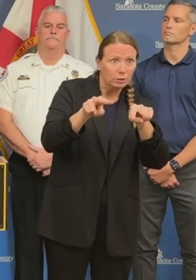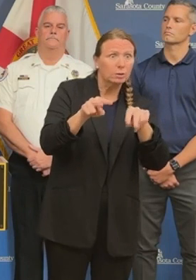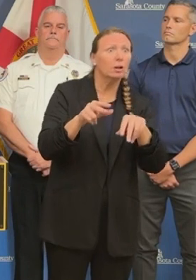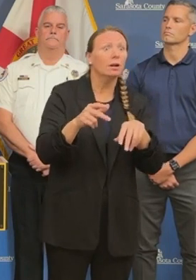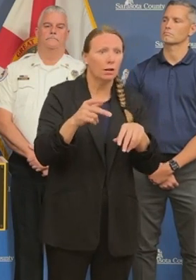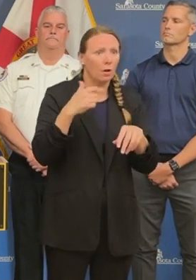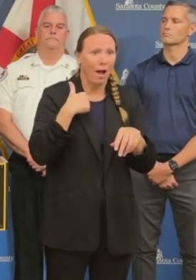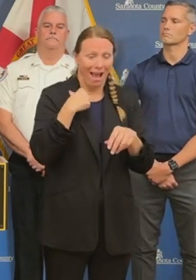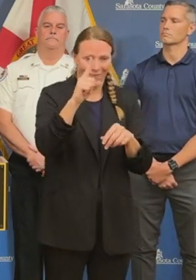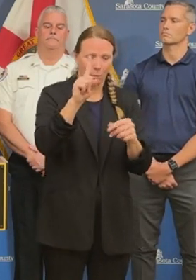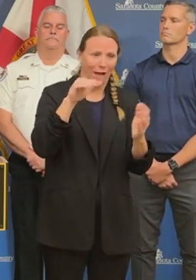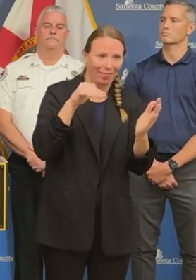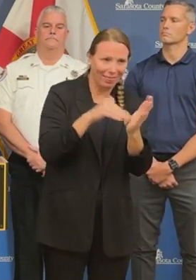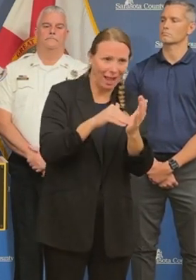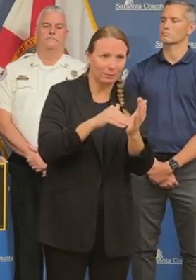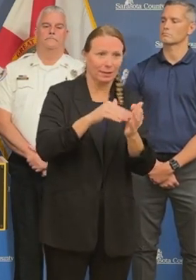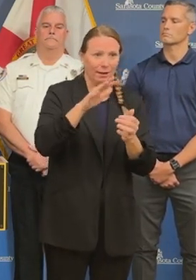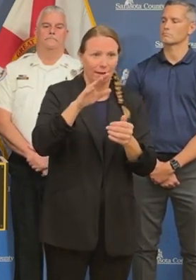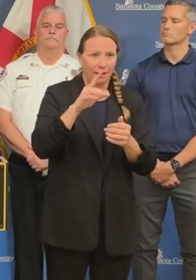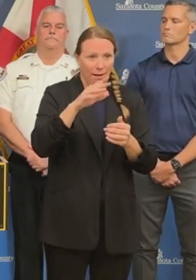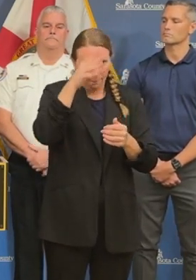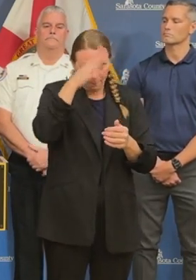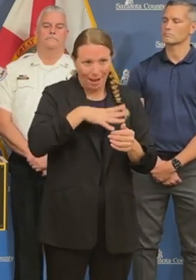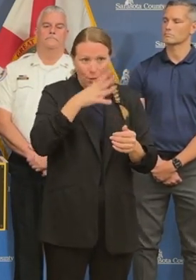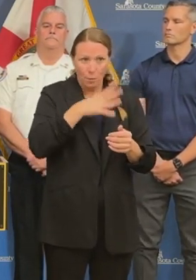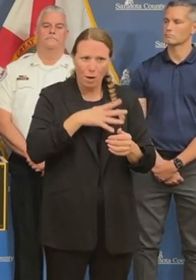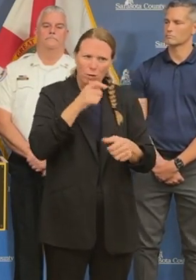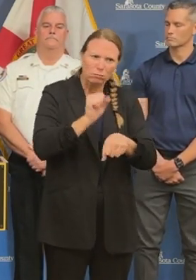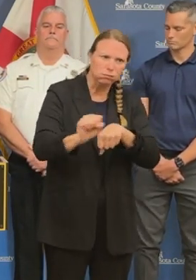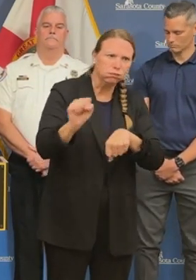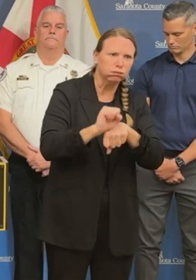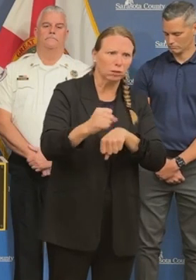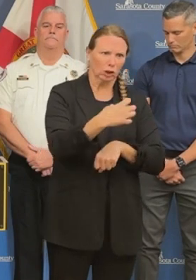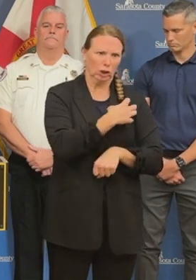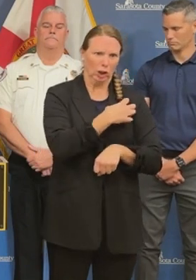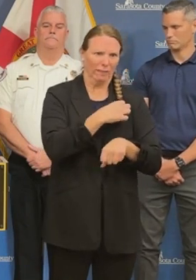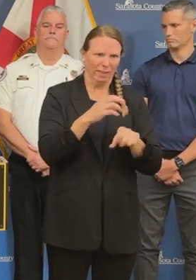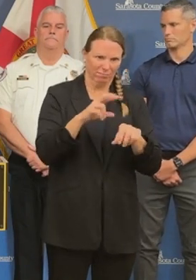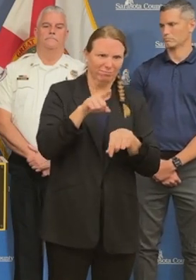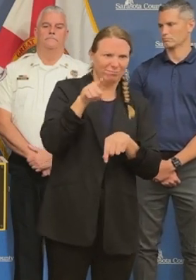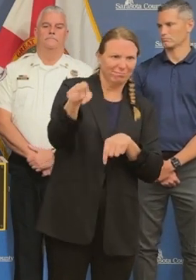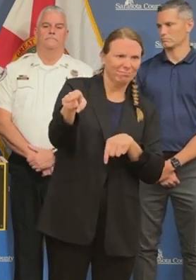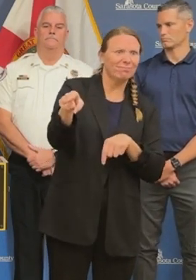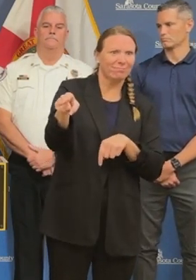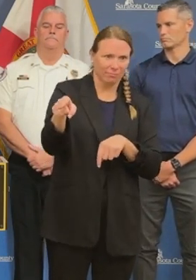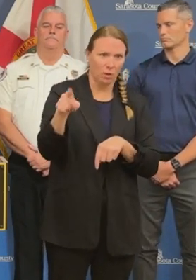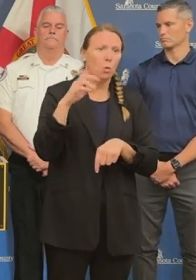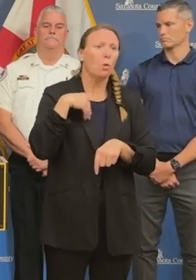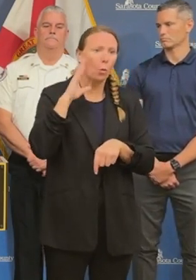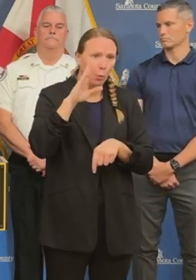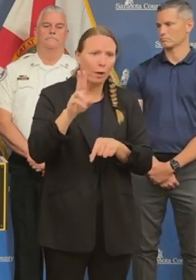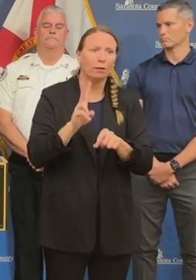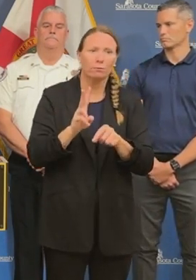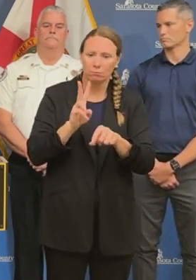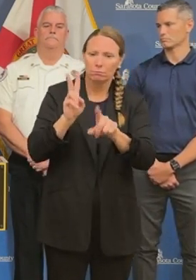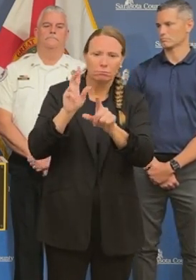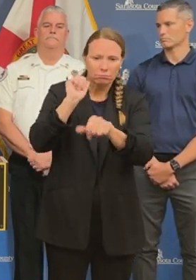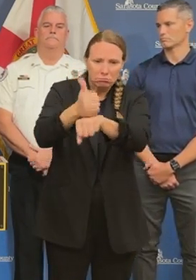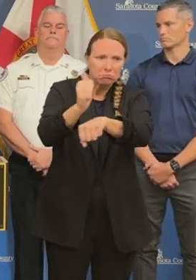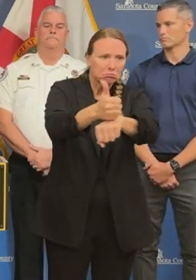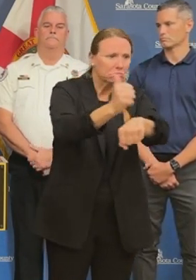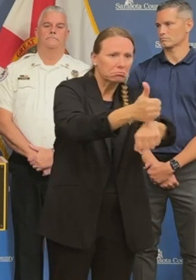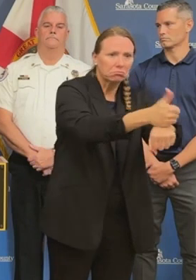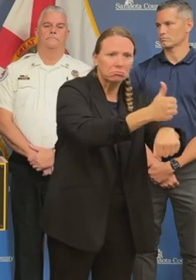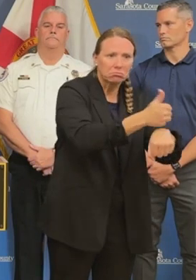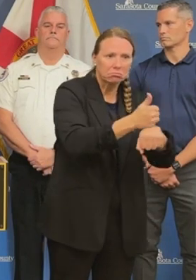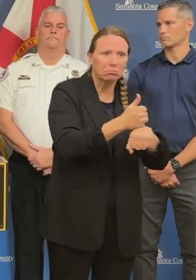County Sheriff's Office. We are going to station units from the north to the south. We have canceled vacations, canceled training.